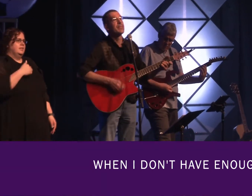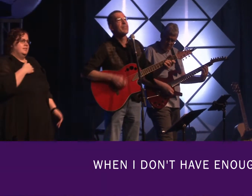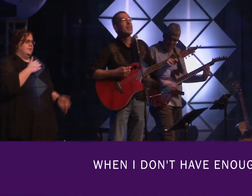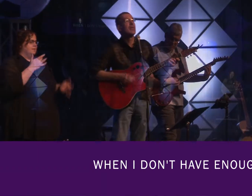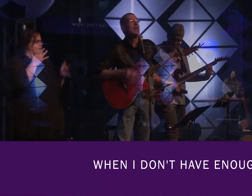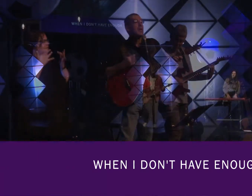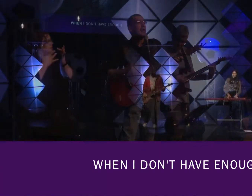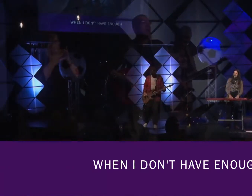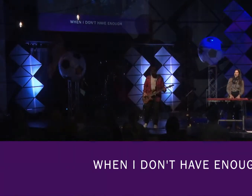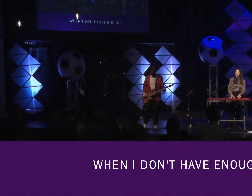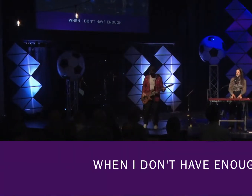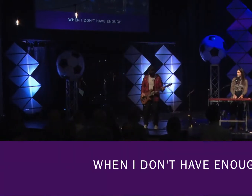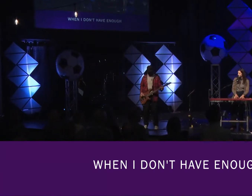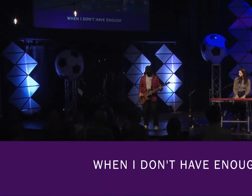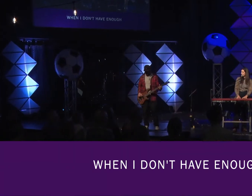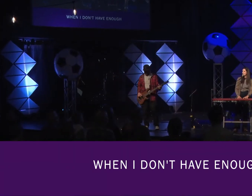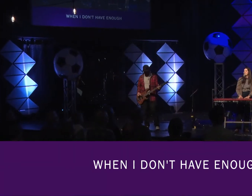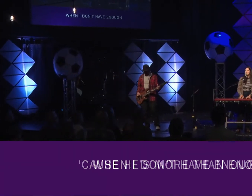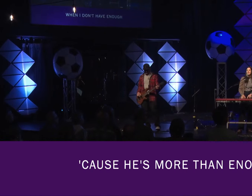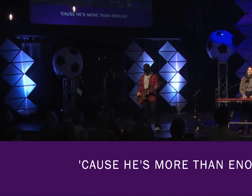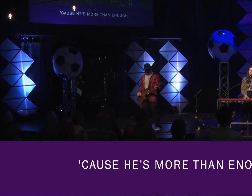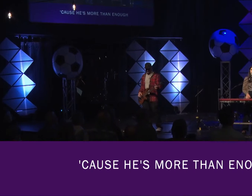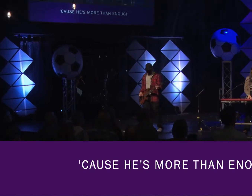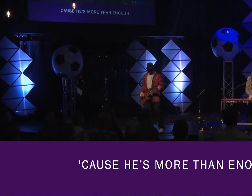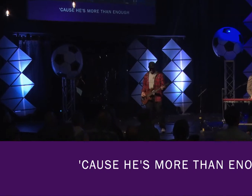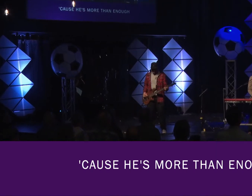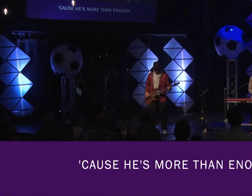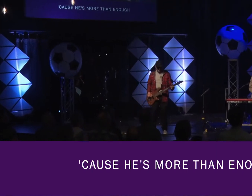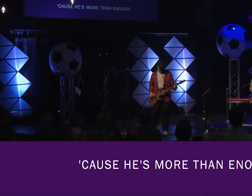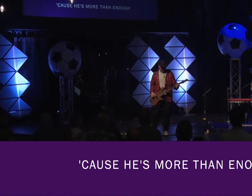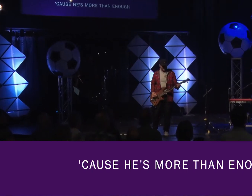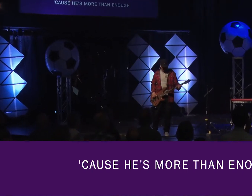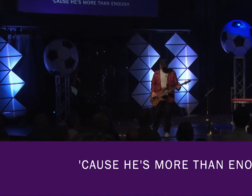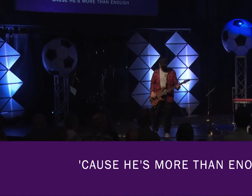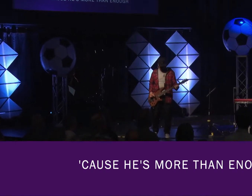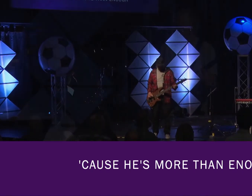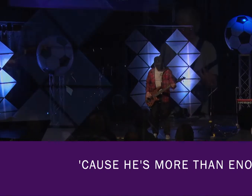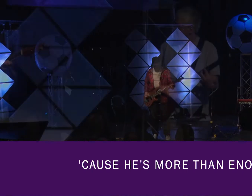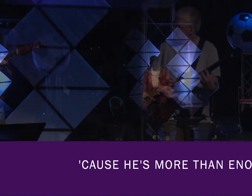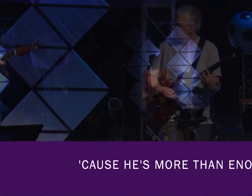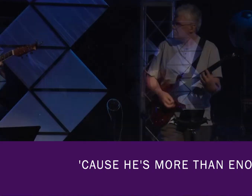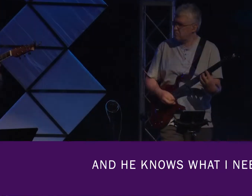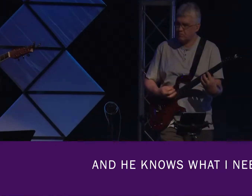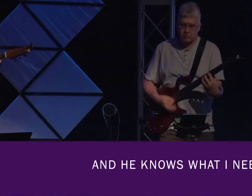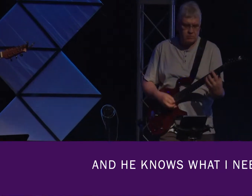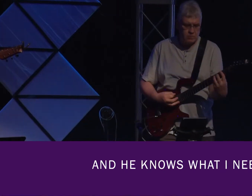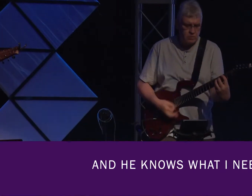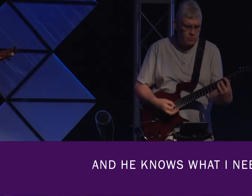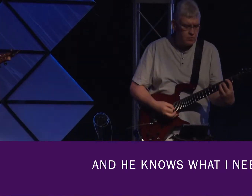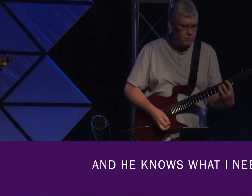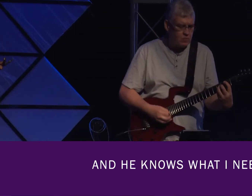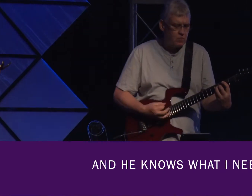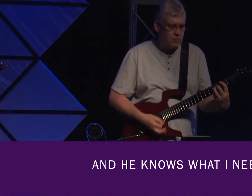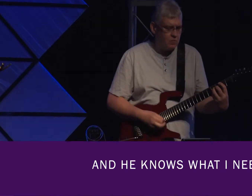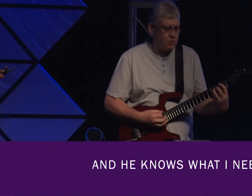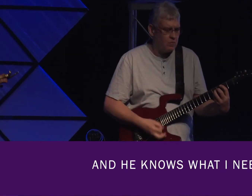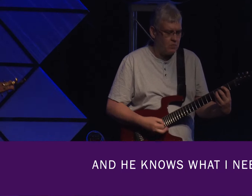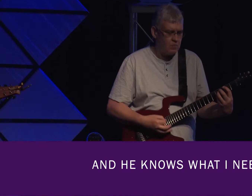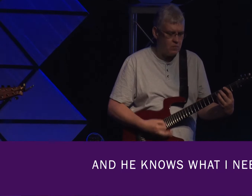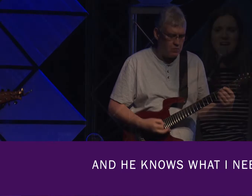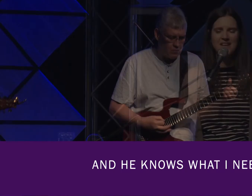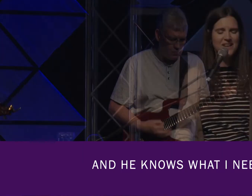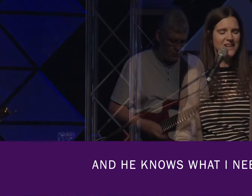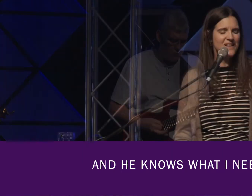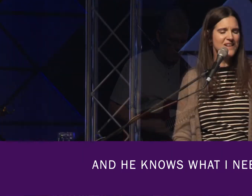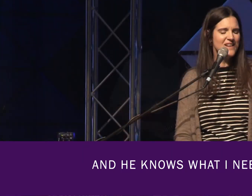when I don't have enough, 'cause He's more than enough, and He knows just what